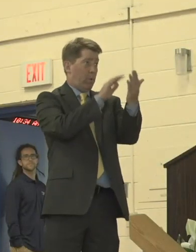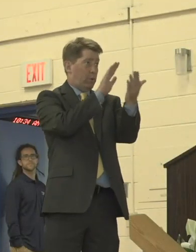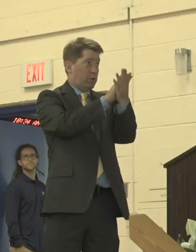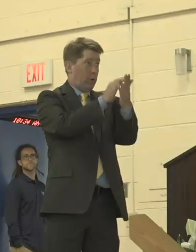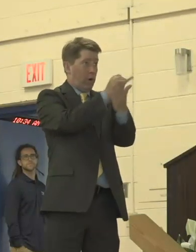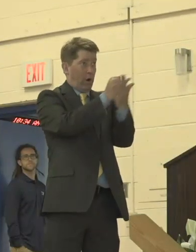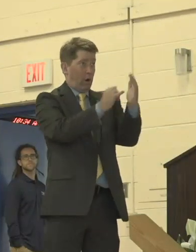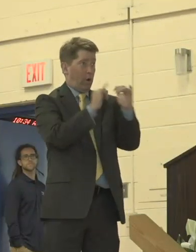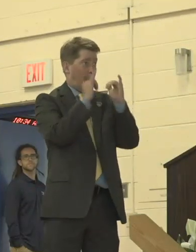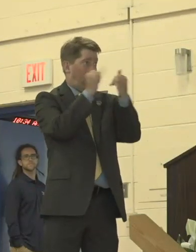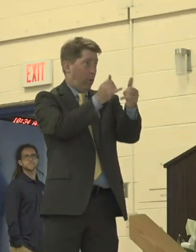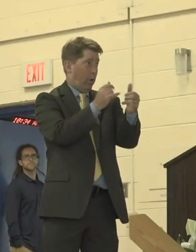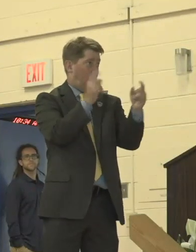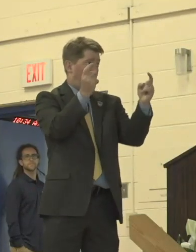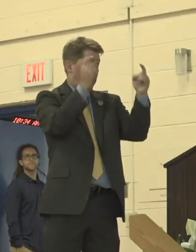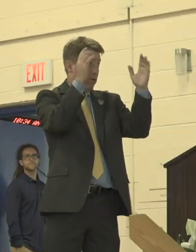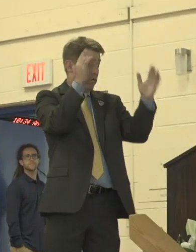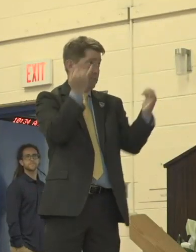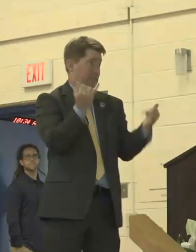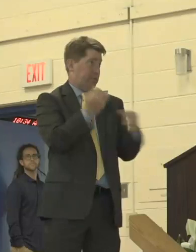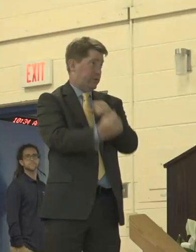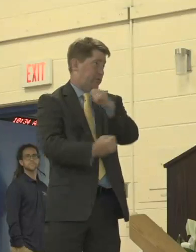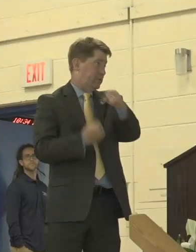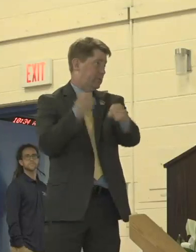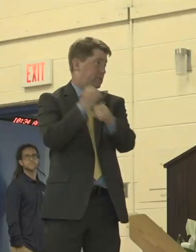So our middle school art award winner this year